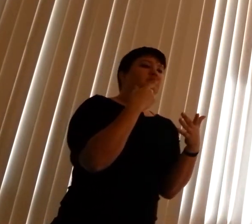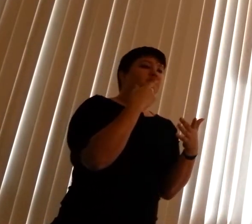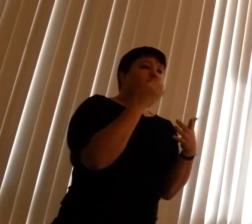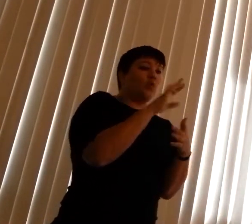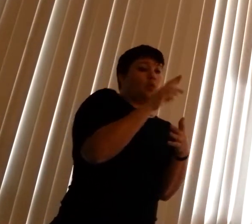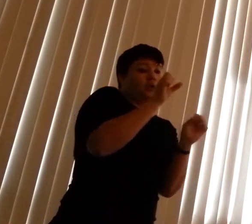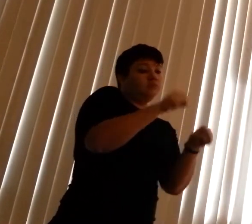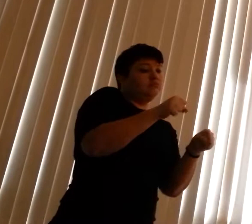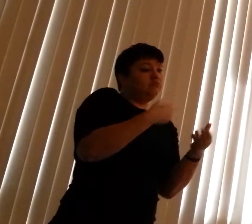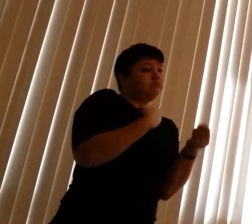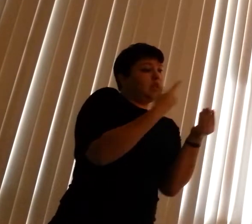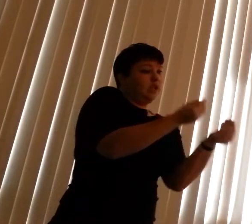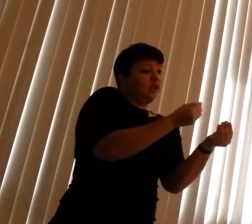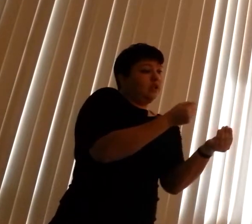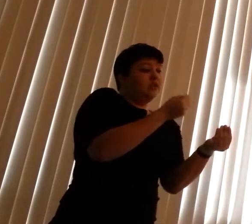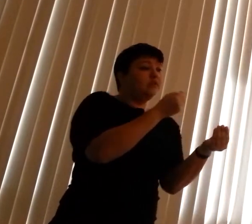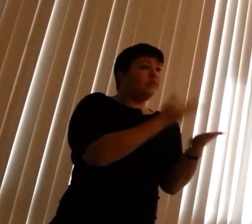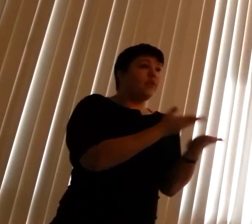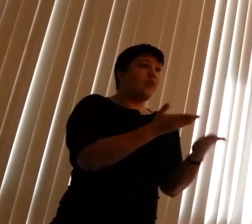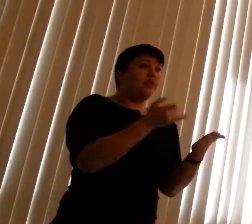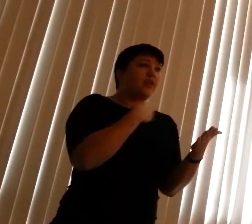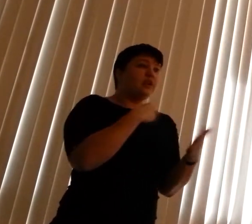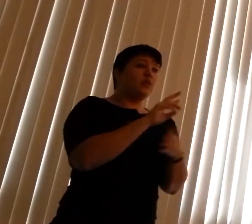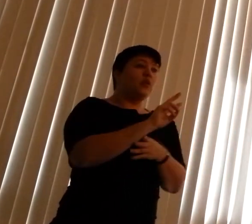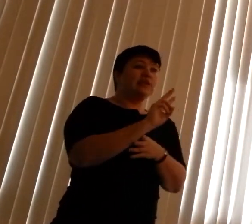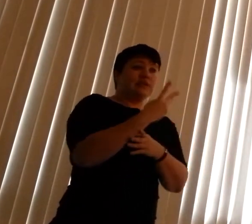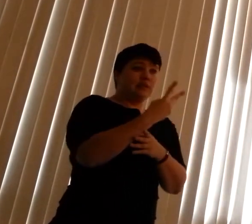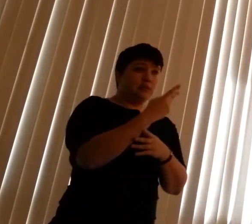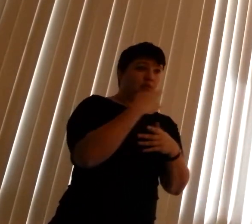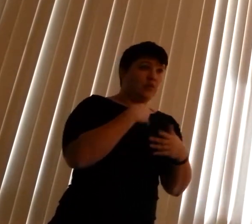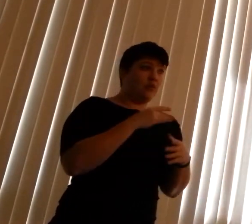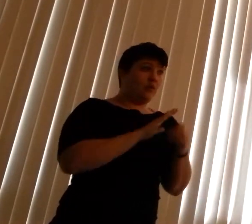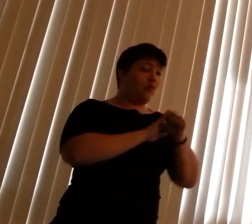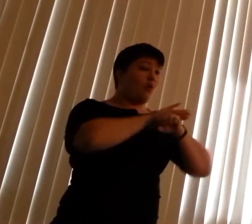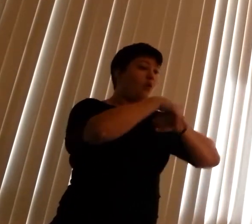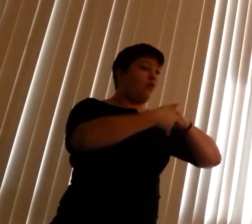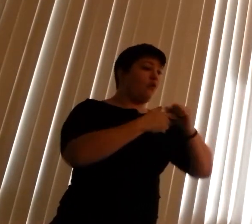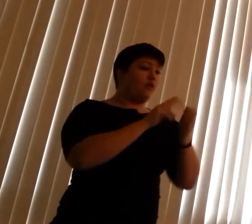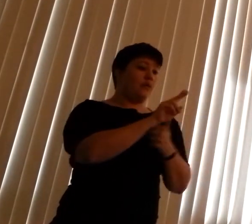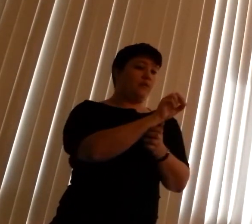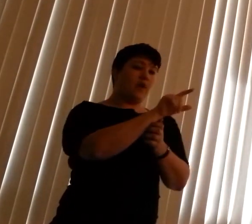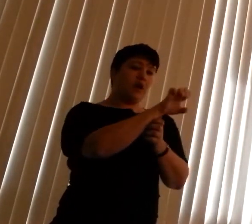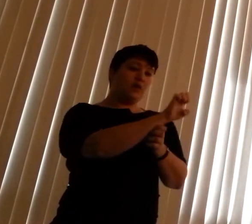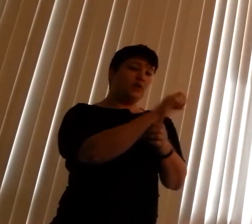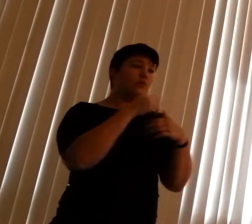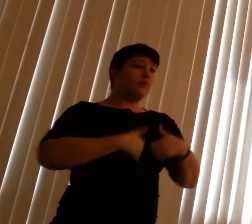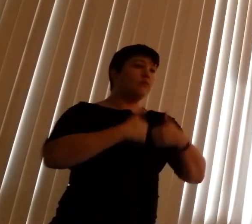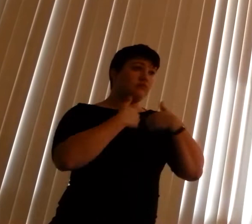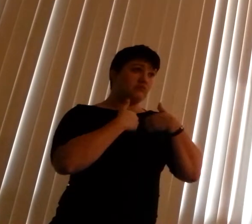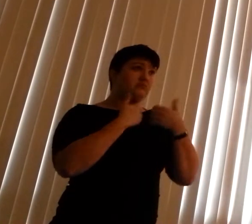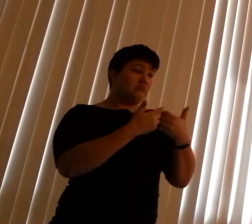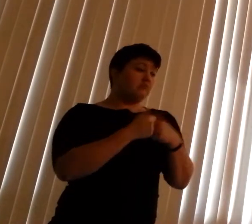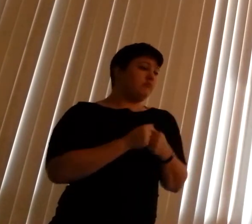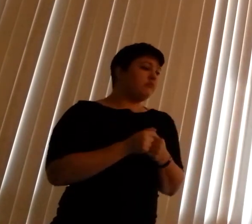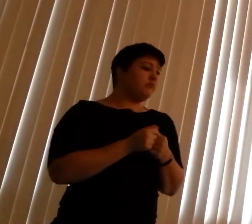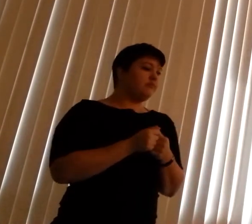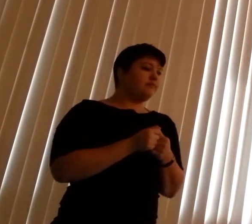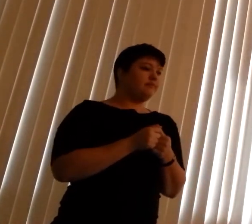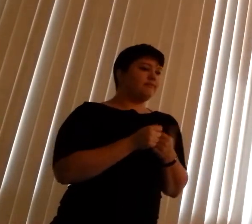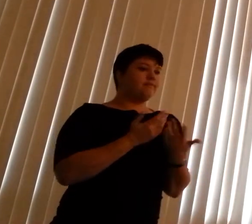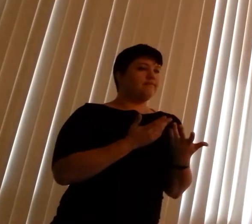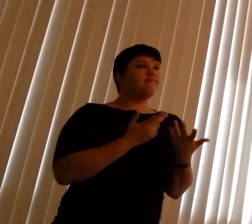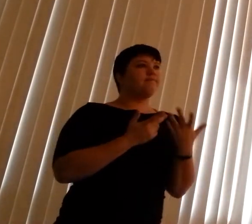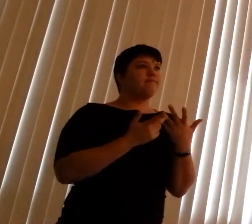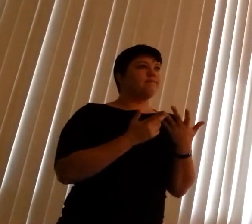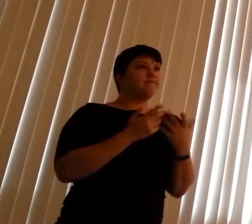which admittedly double the overall value of his life. Another way of putting this point might be that it is having a